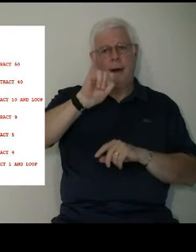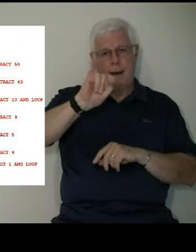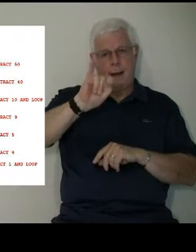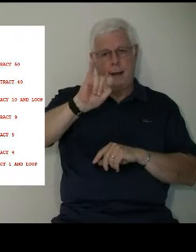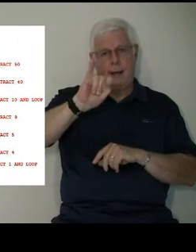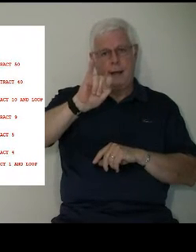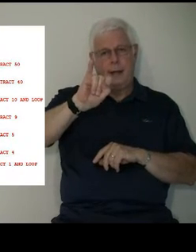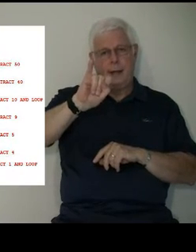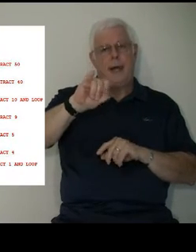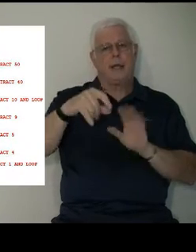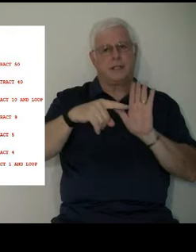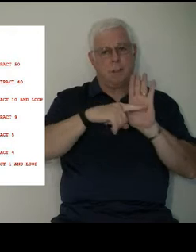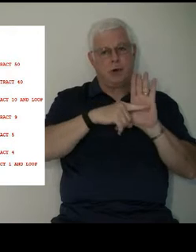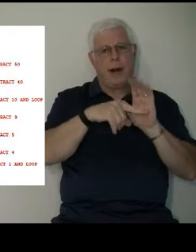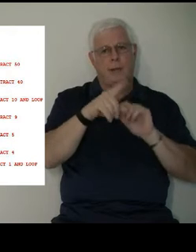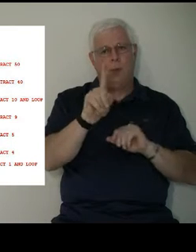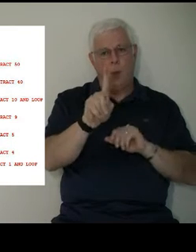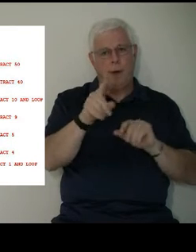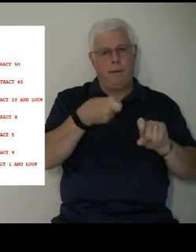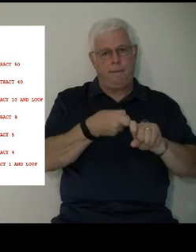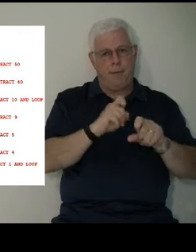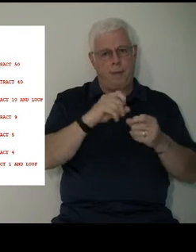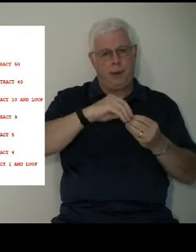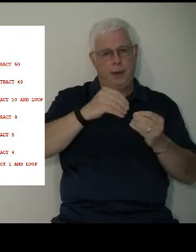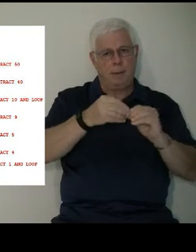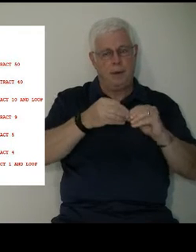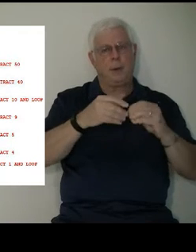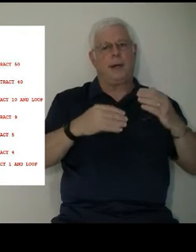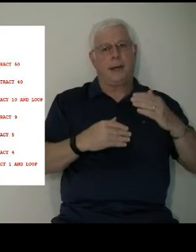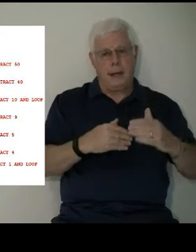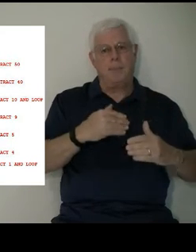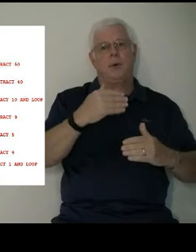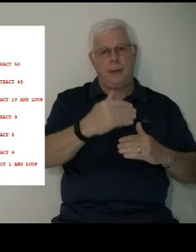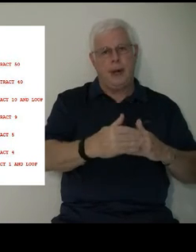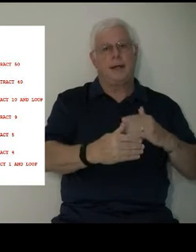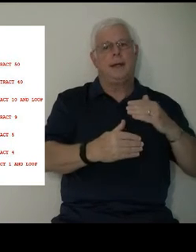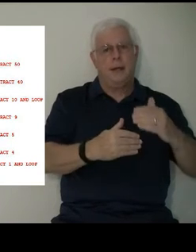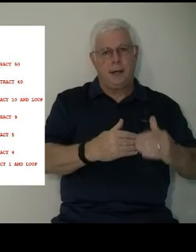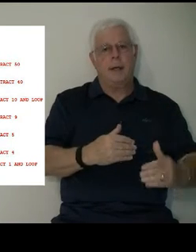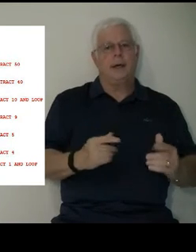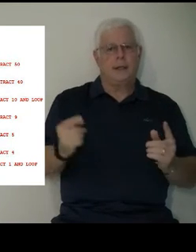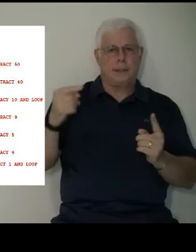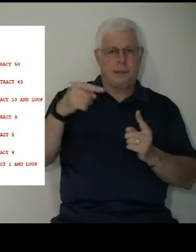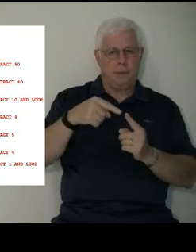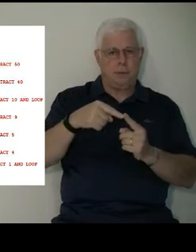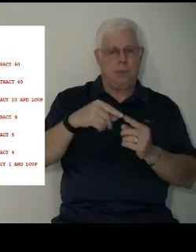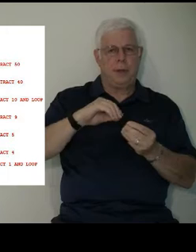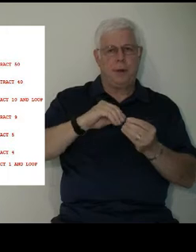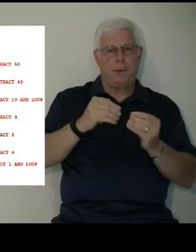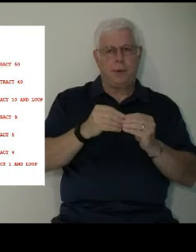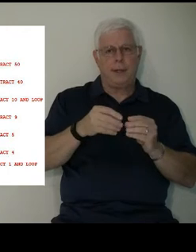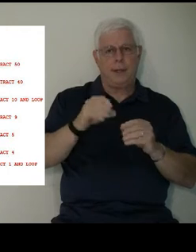I and subtract 1 from the number. And we're going to keep doing that until the number is